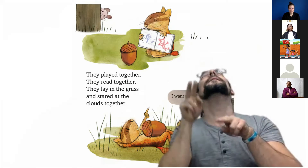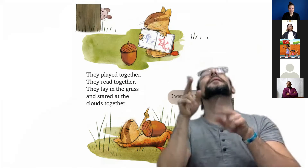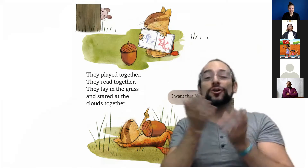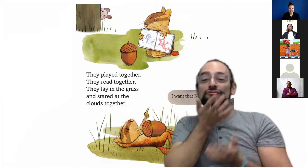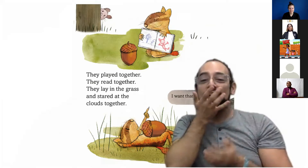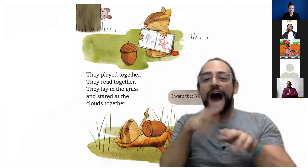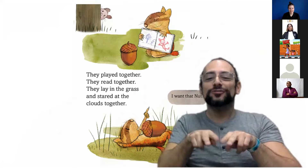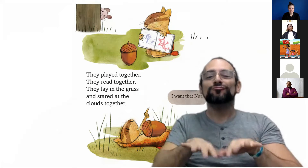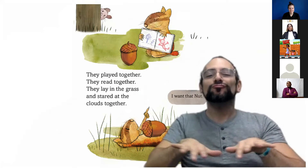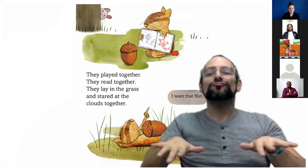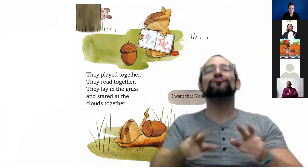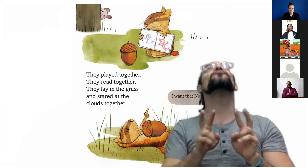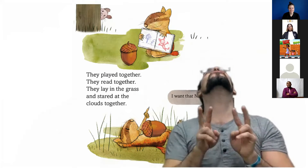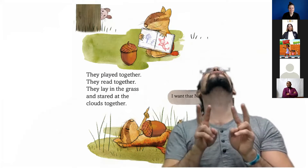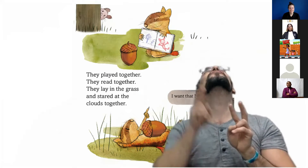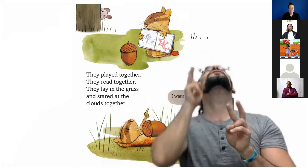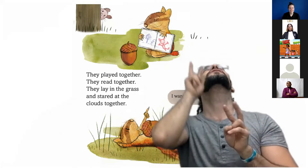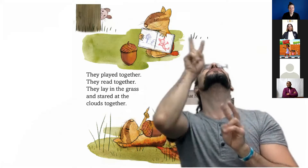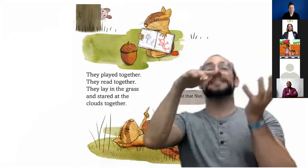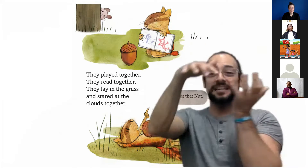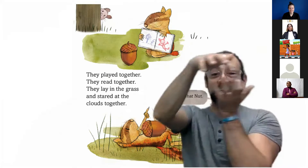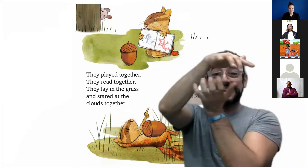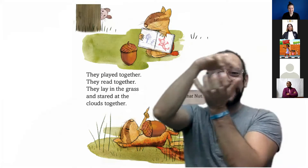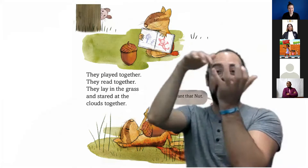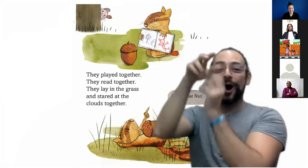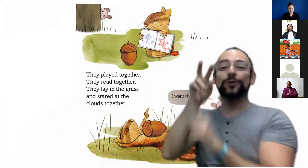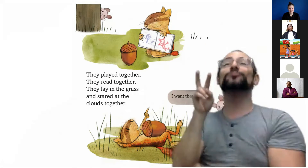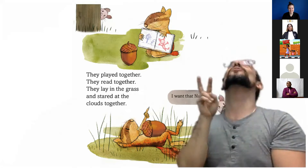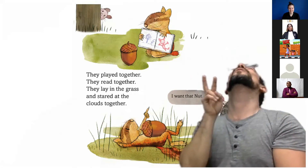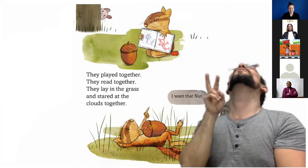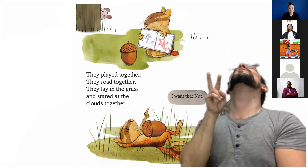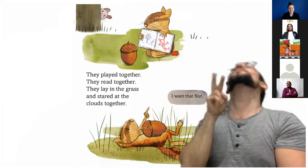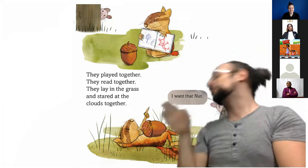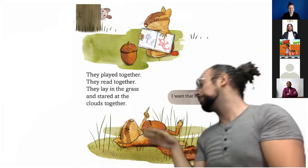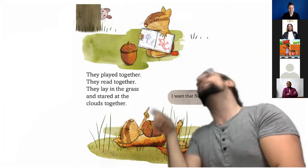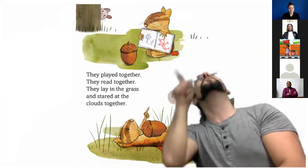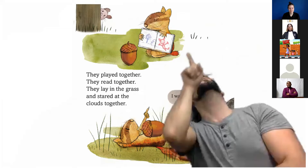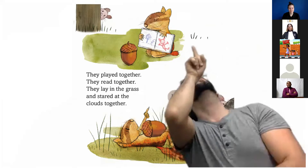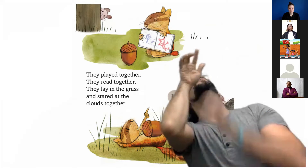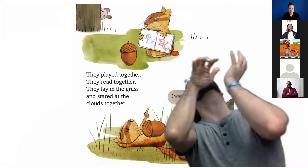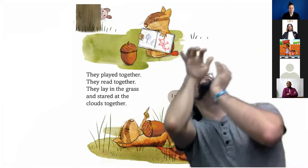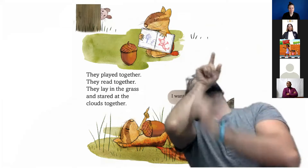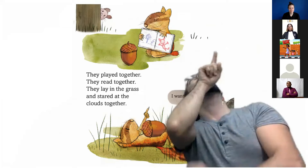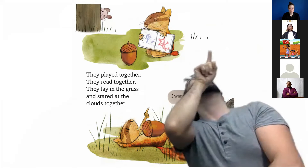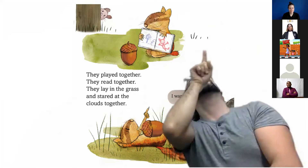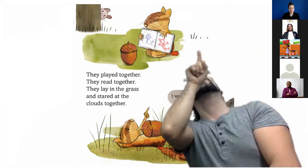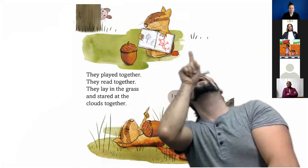They lay in the grass and stared at the clouds together.